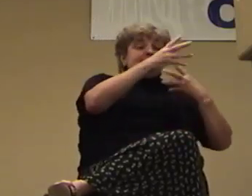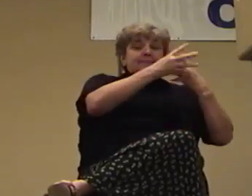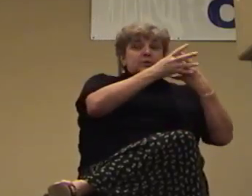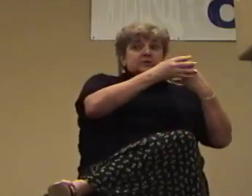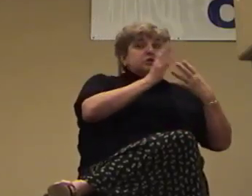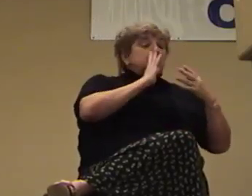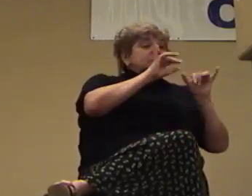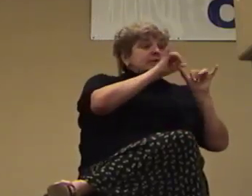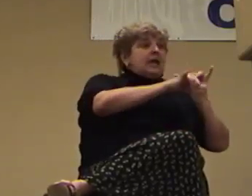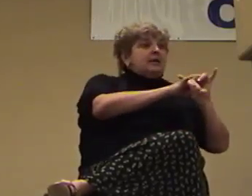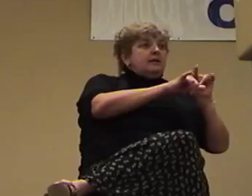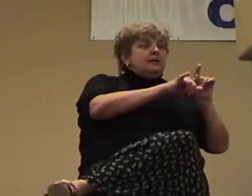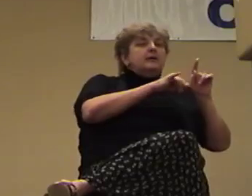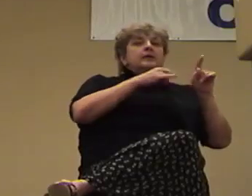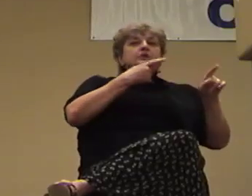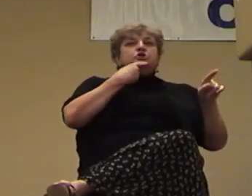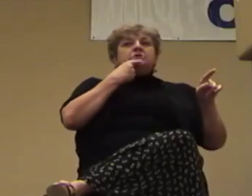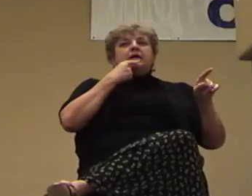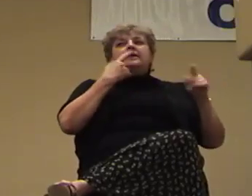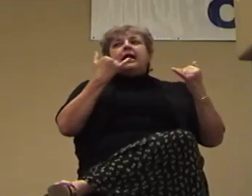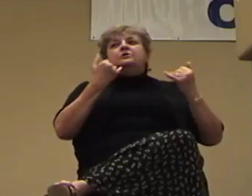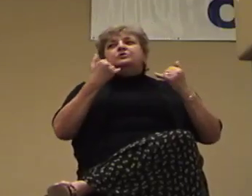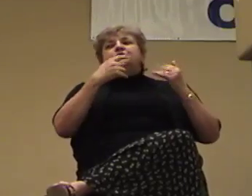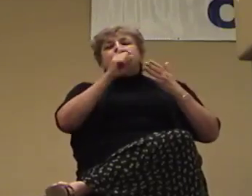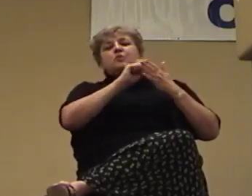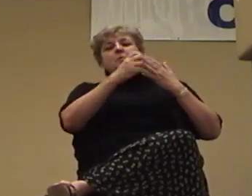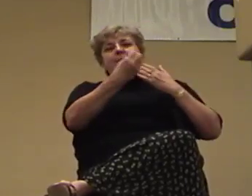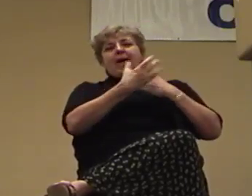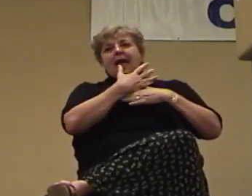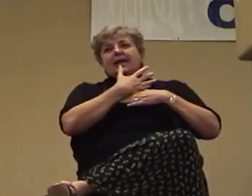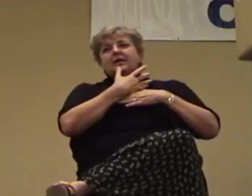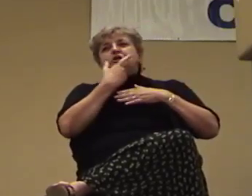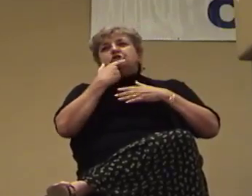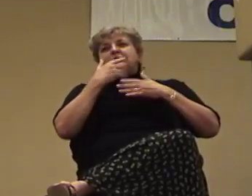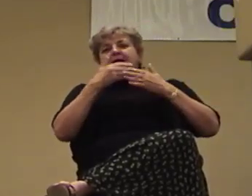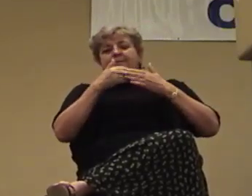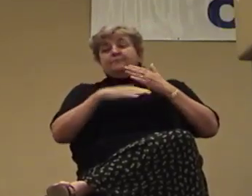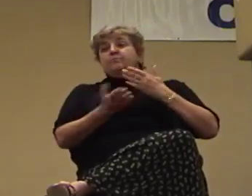she is born again. As many people who go to prison are, in opinion, you know what I